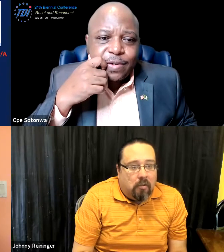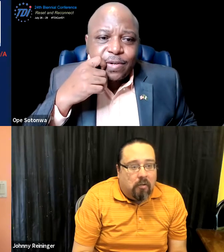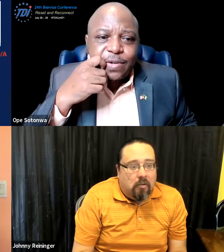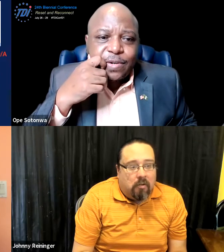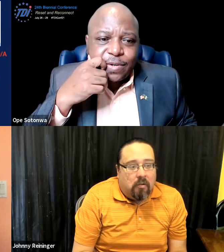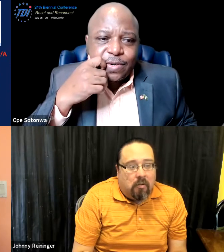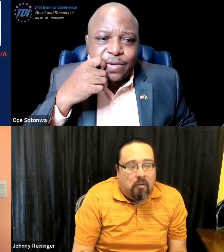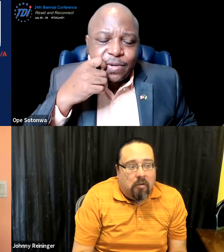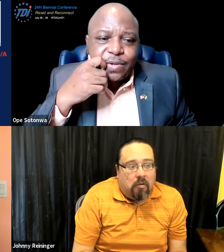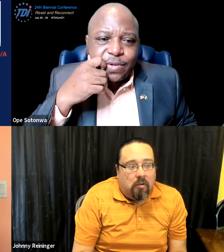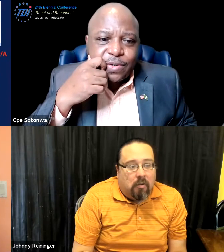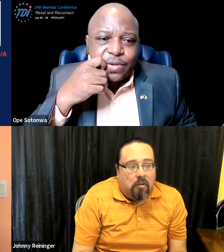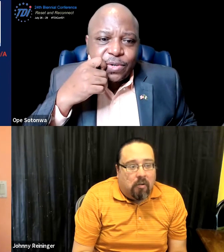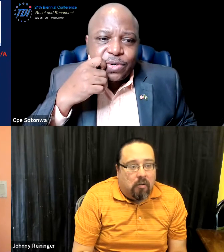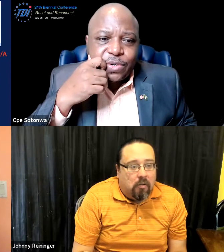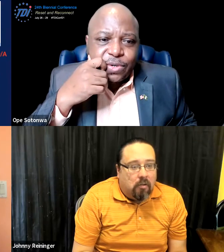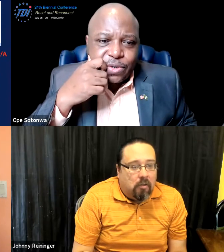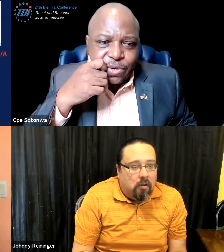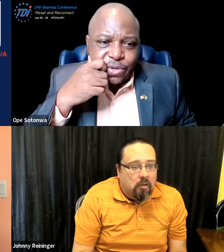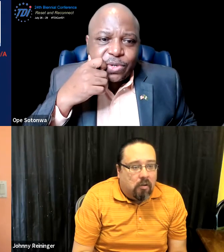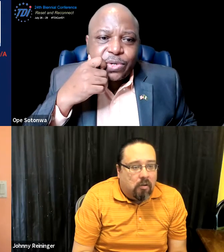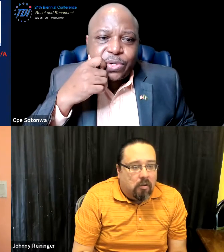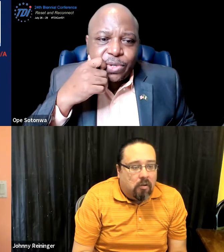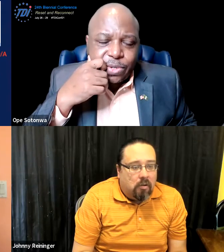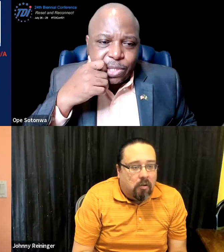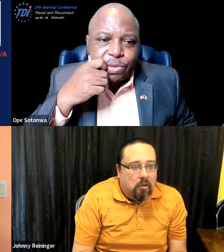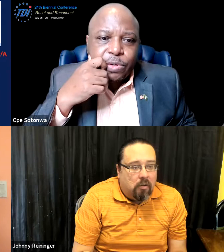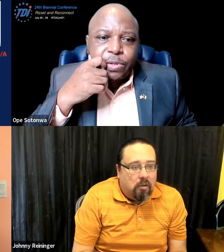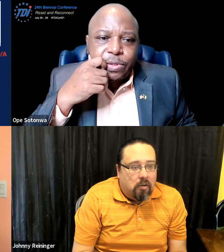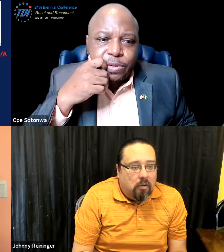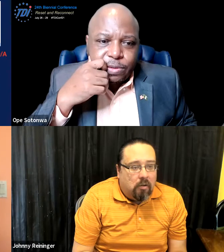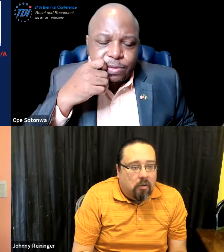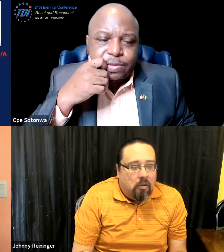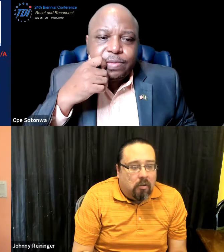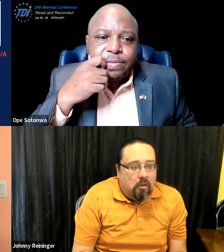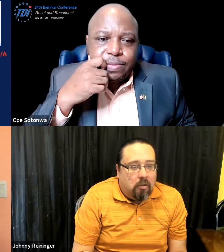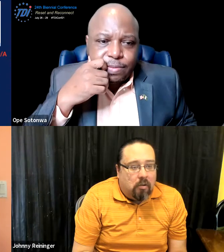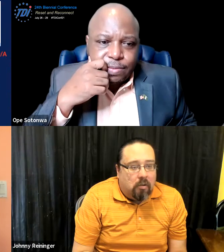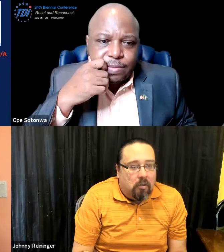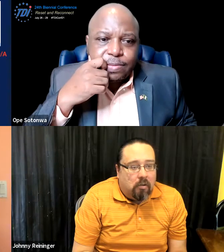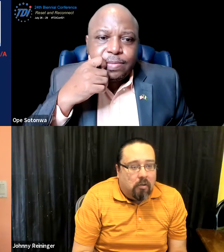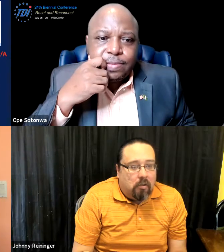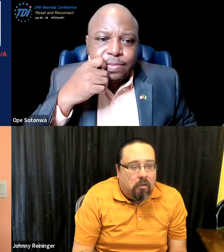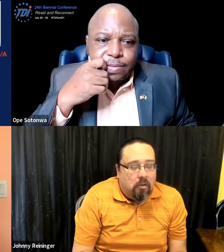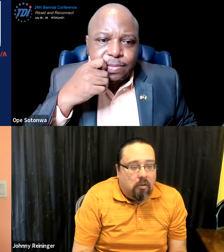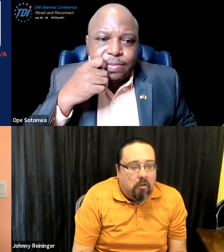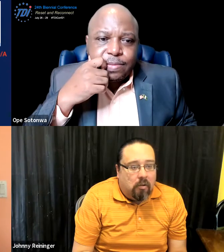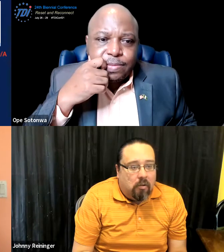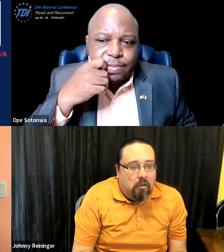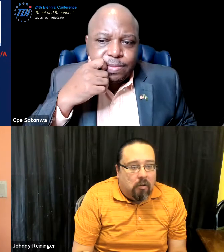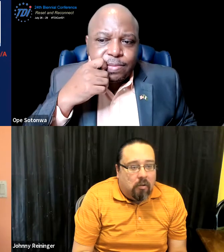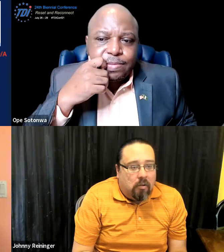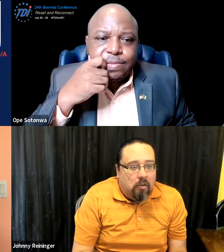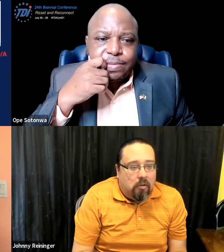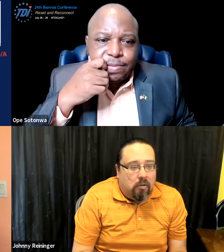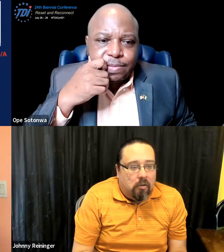those who are in charge are ignorant about it? Yeah, we need more Hispanic representation that are in taking action within the videos to show how to